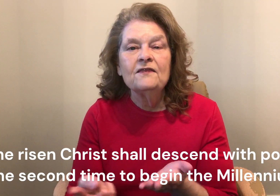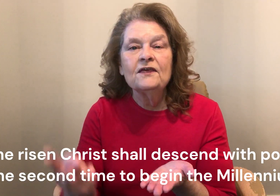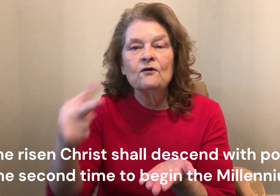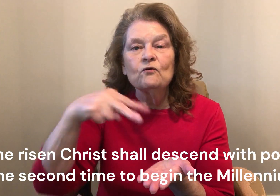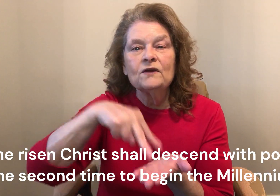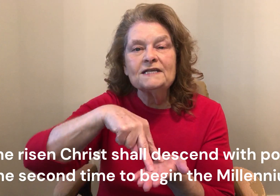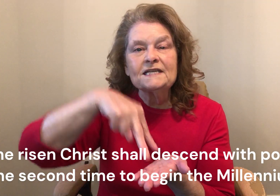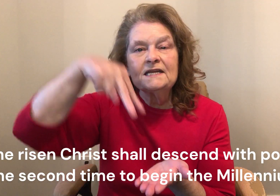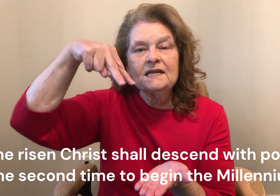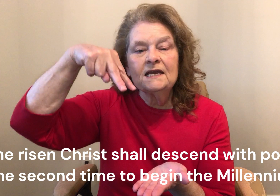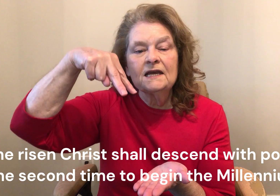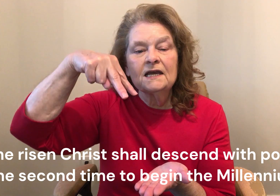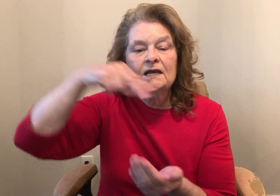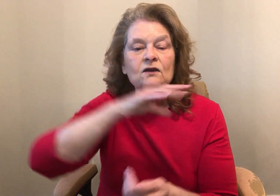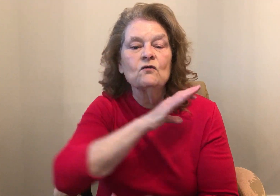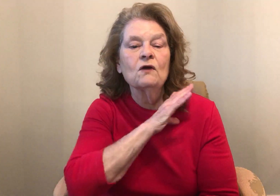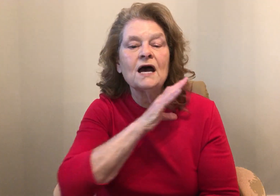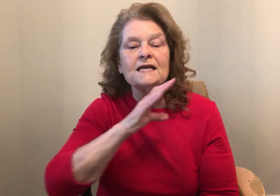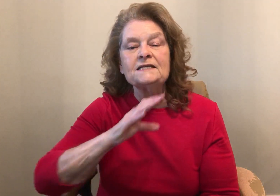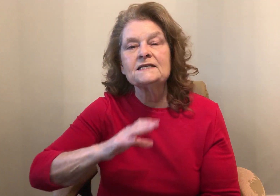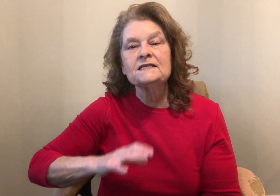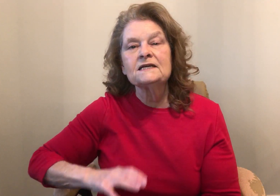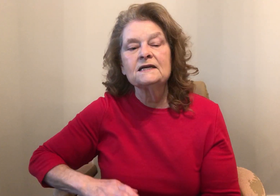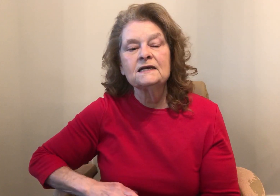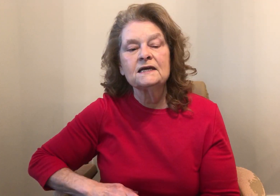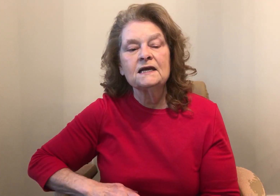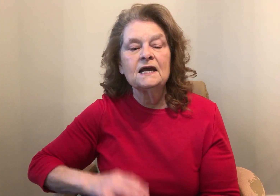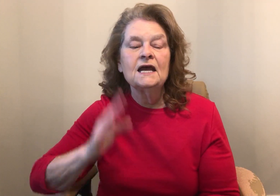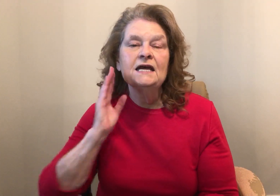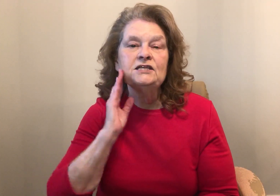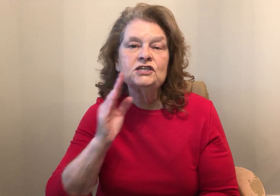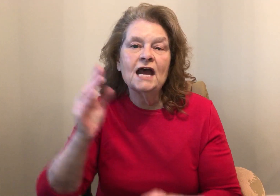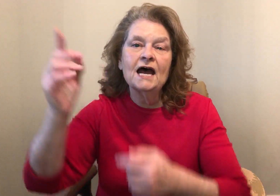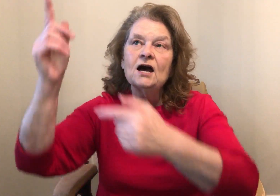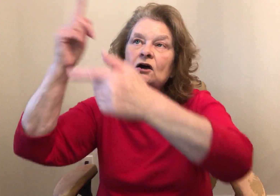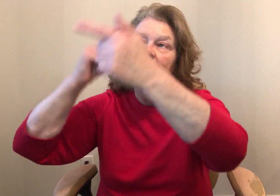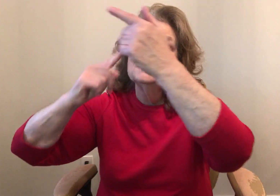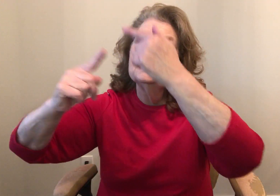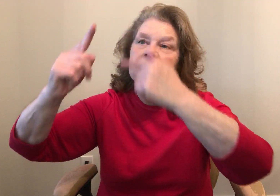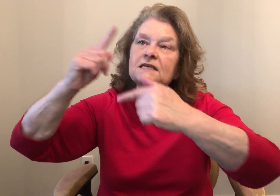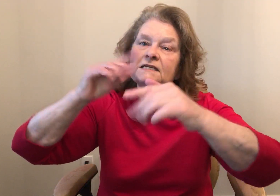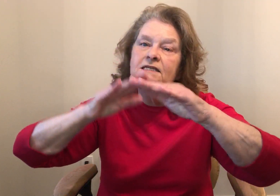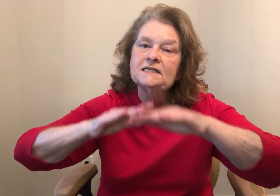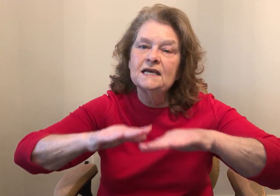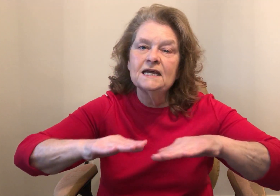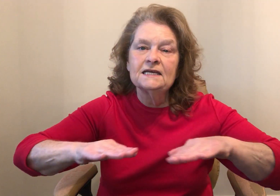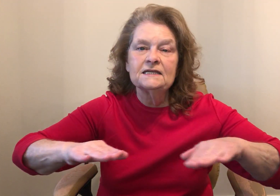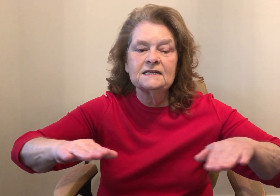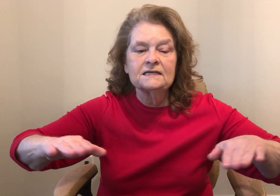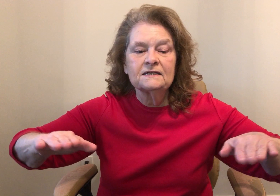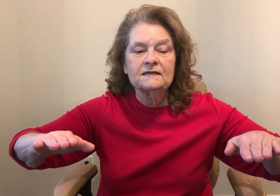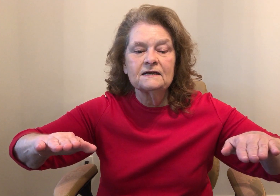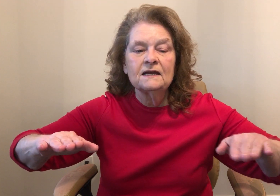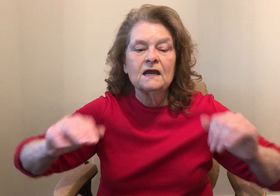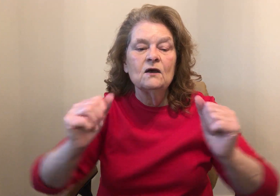The risen Christ shall descend